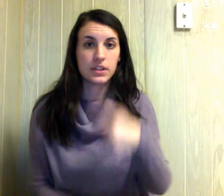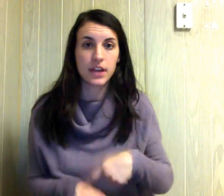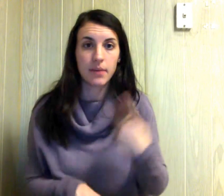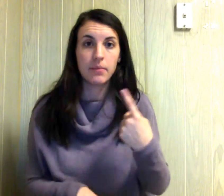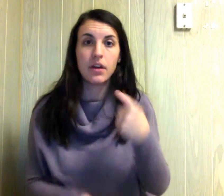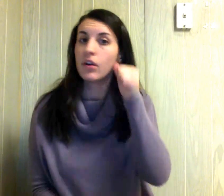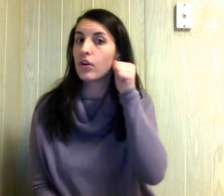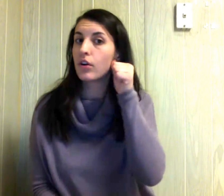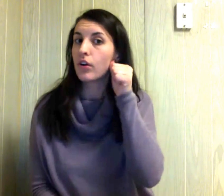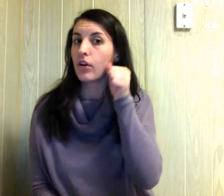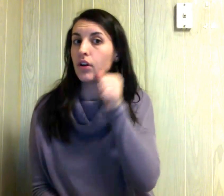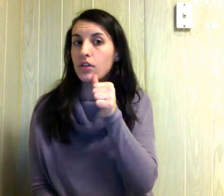time. Girl.